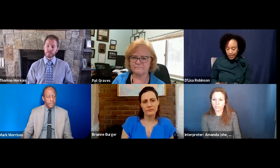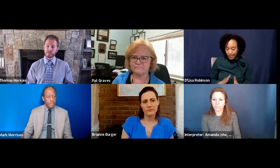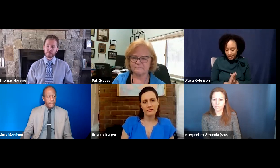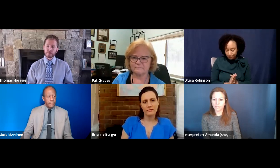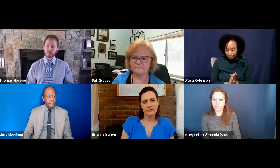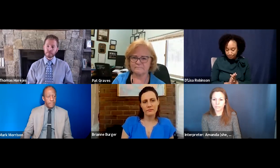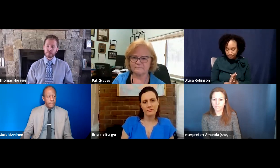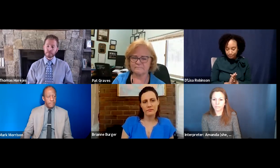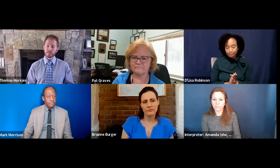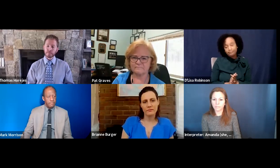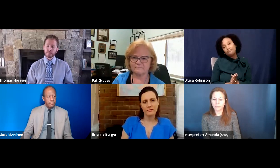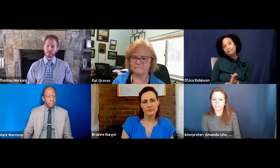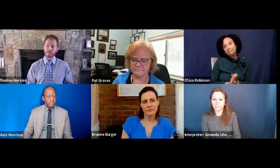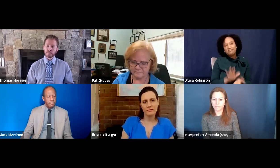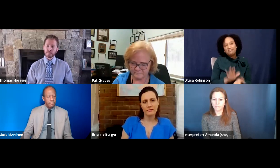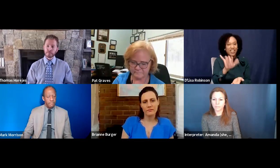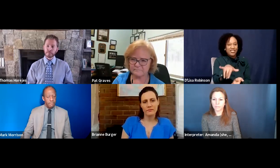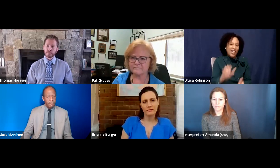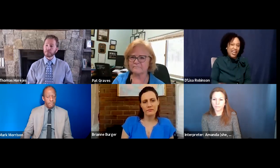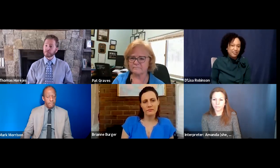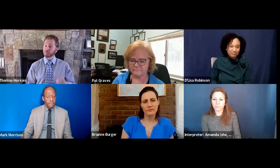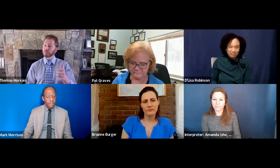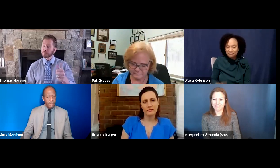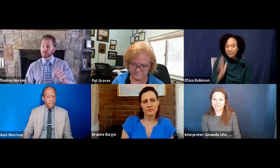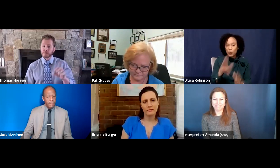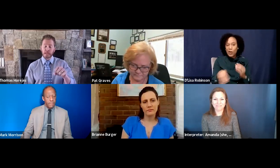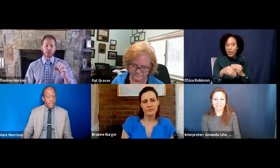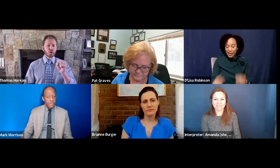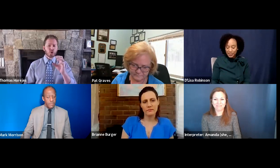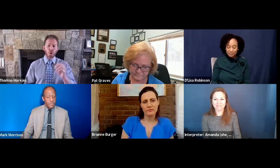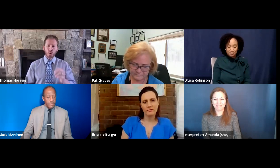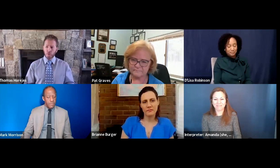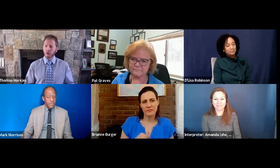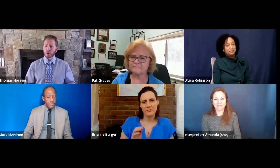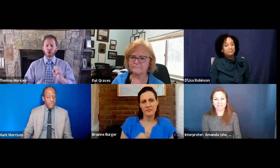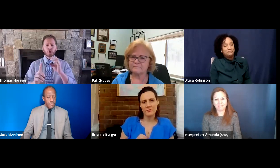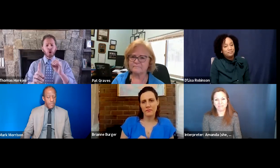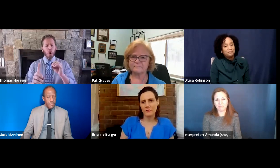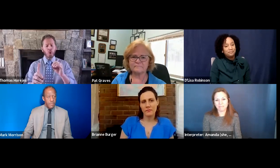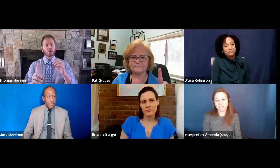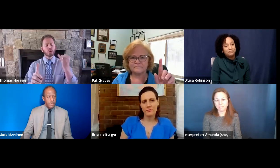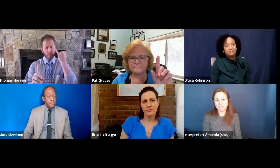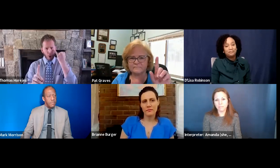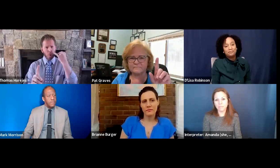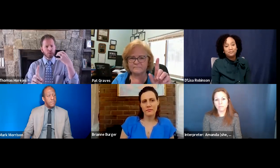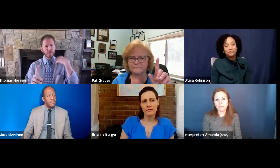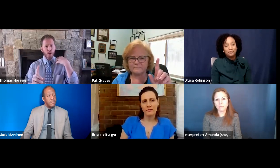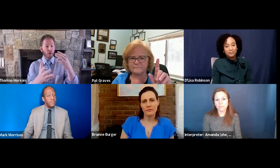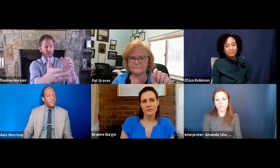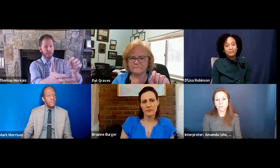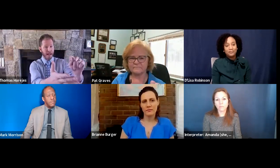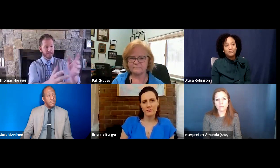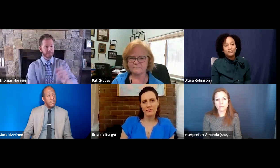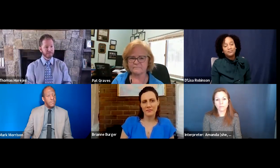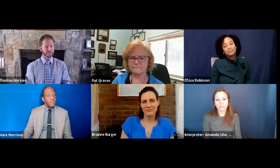or something missing from that message. And so that's really key. And that's what I wanted to add.